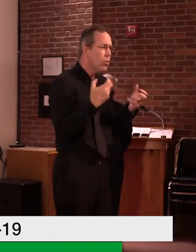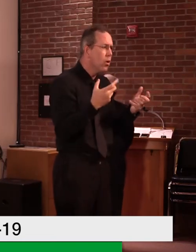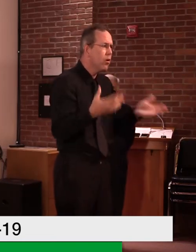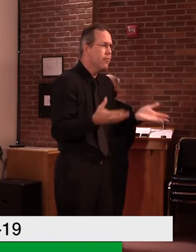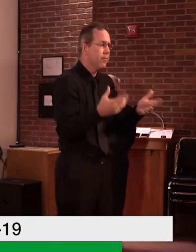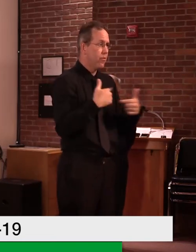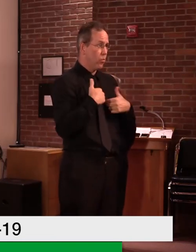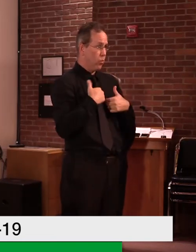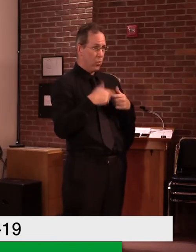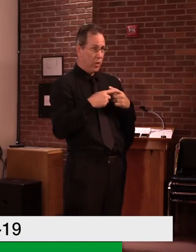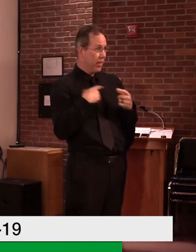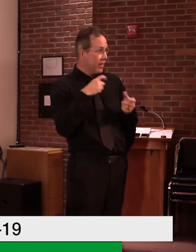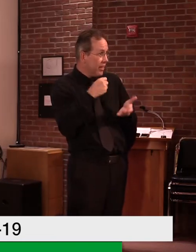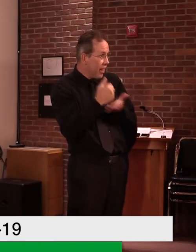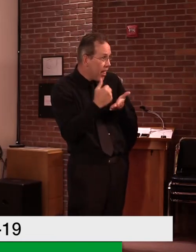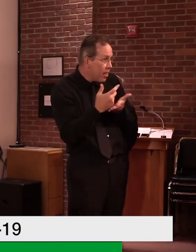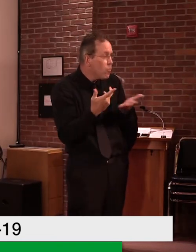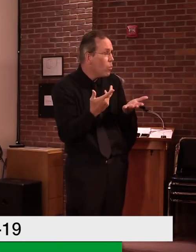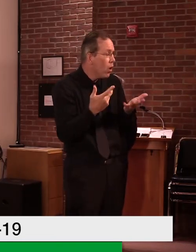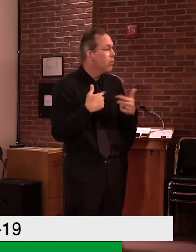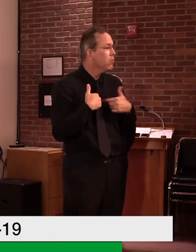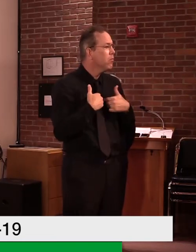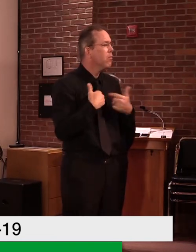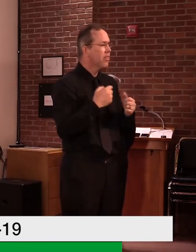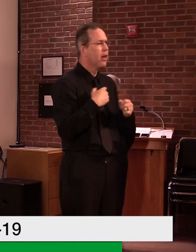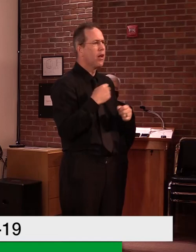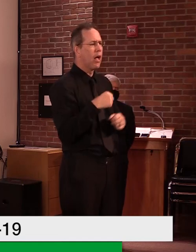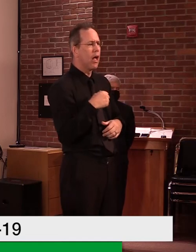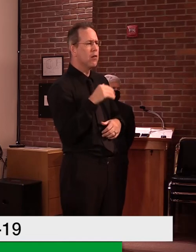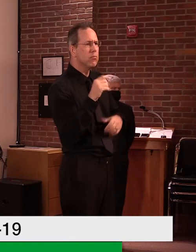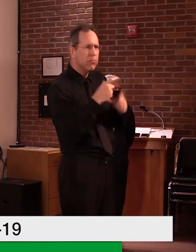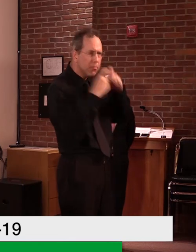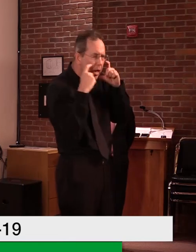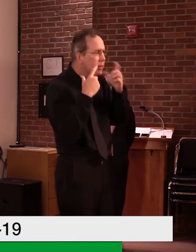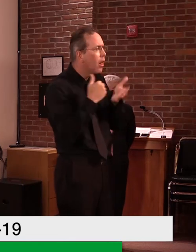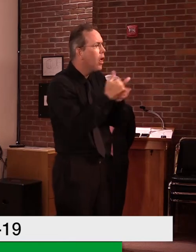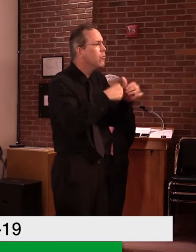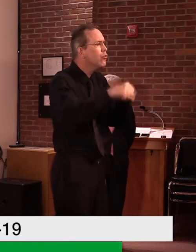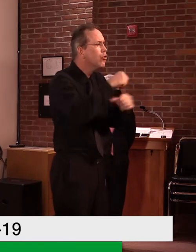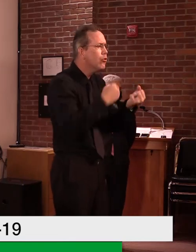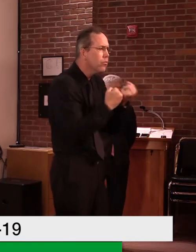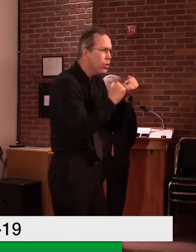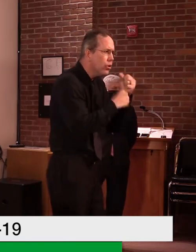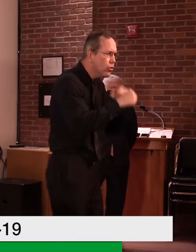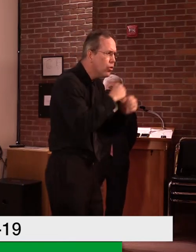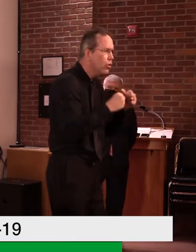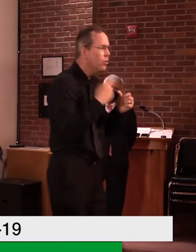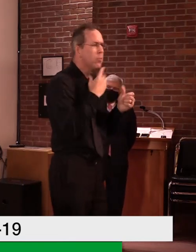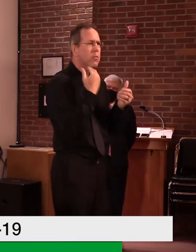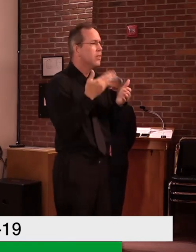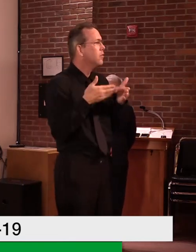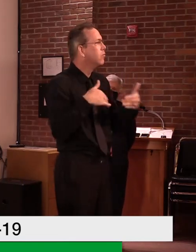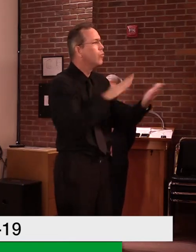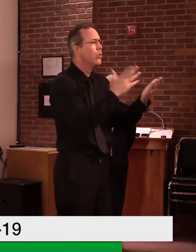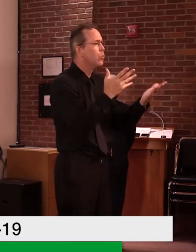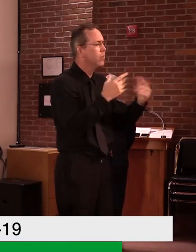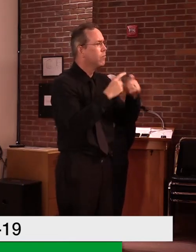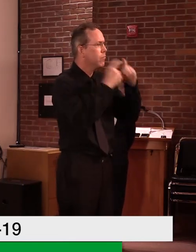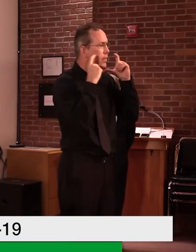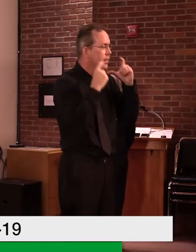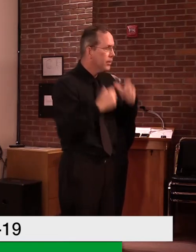mask or physically separating is the best way to do that. So please, help us